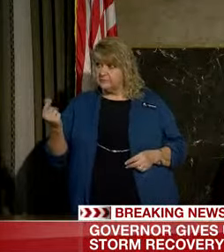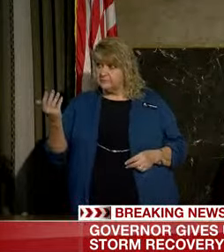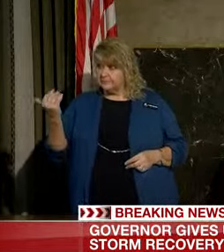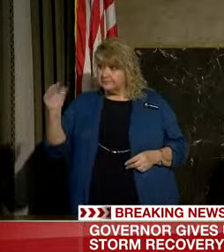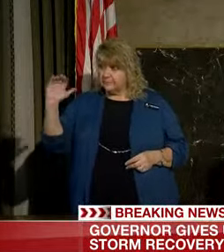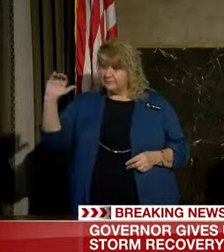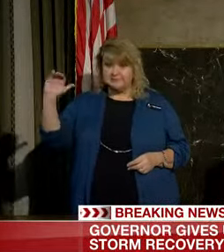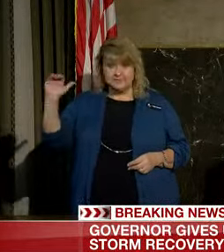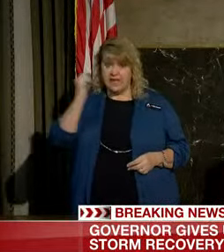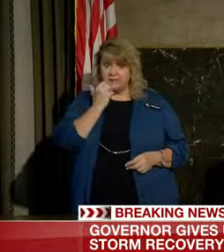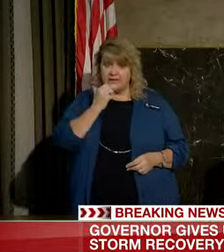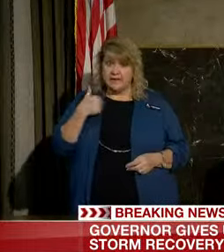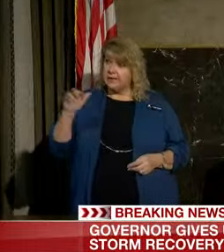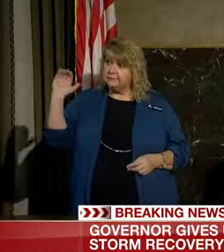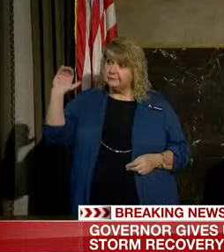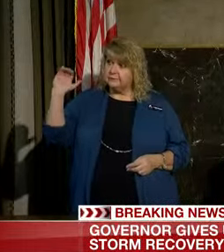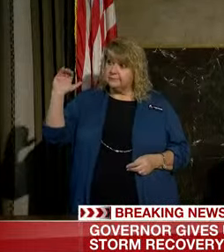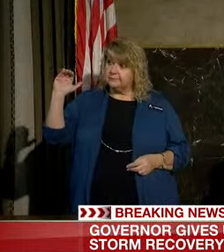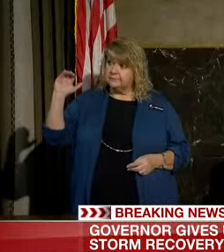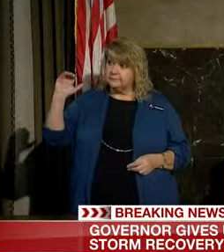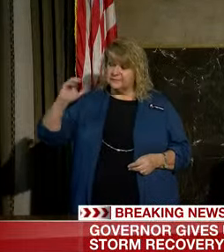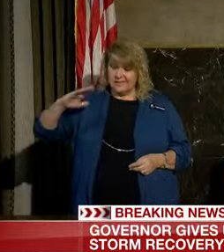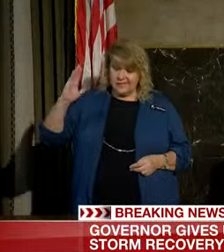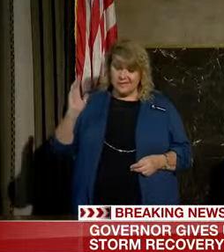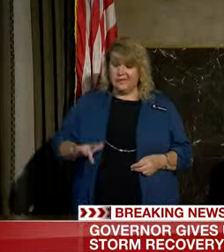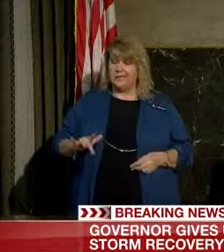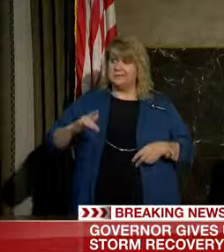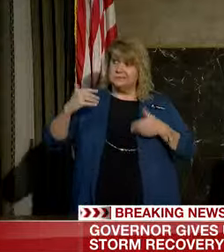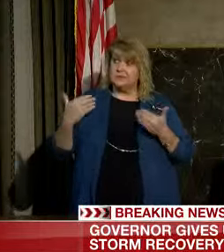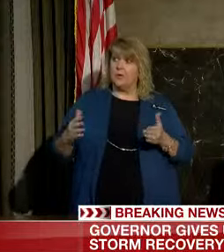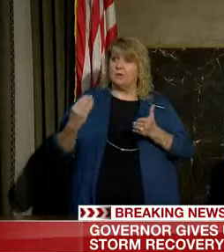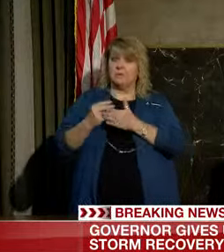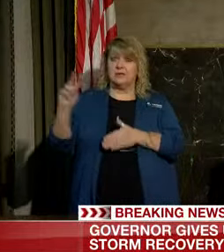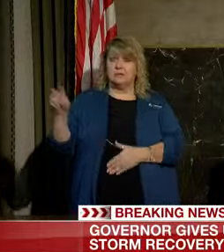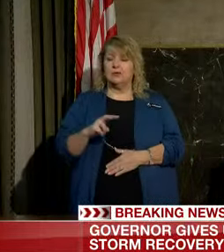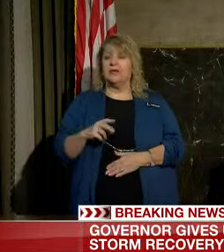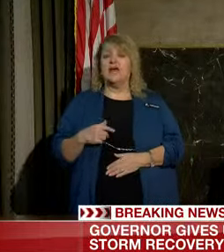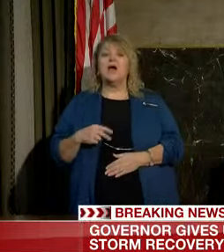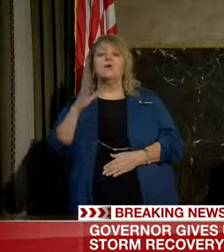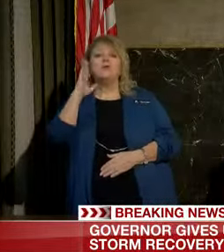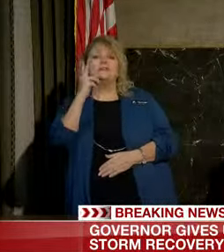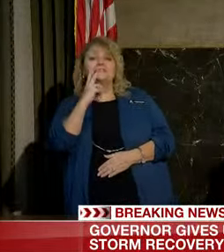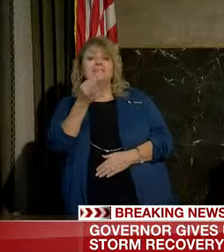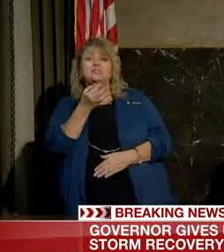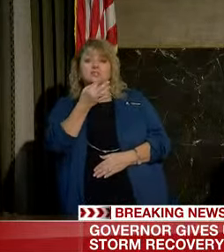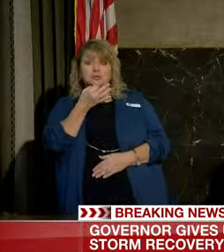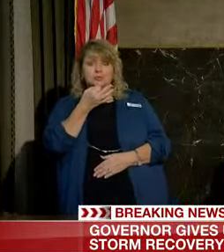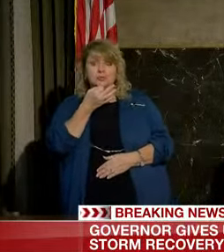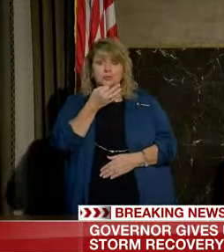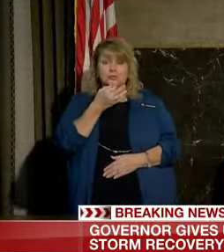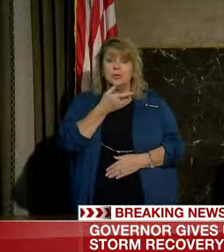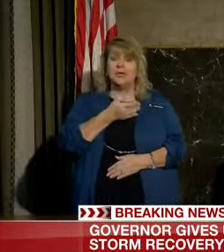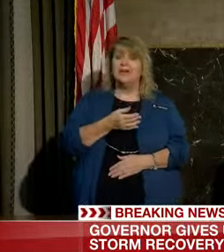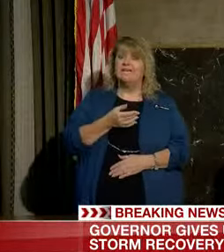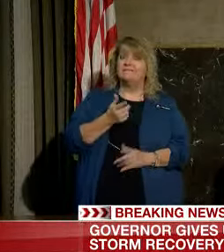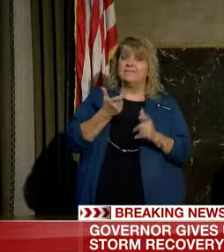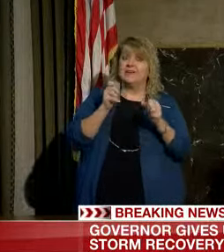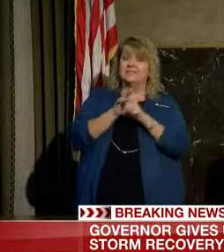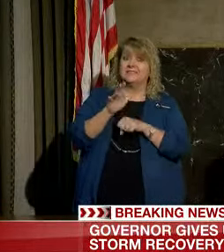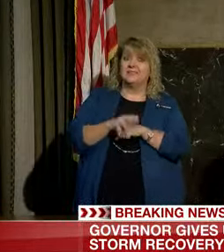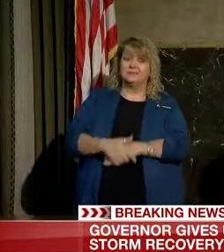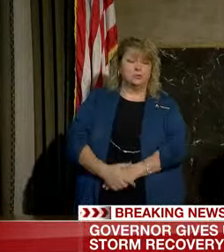started. And I fully expect that we're going to see that soon, not soon enough. It has been frustrating for everyone